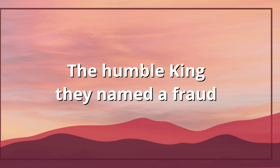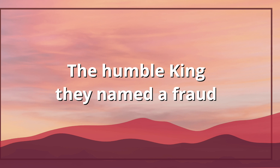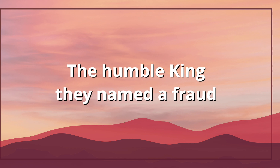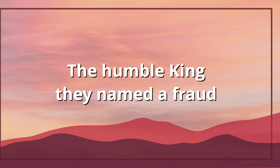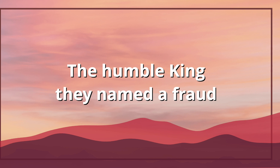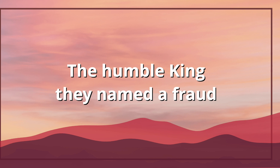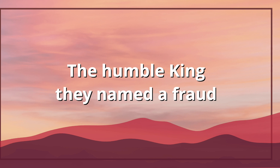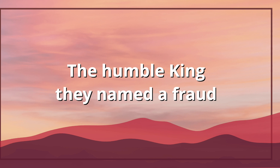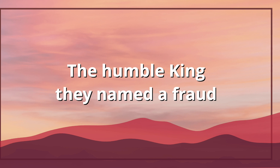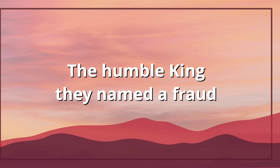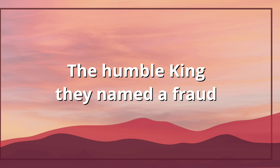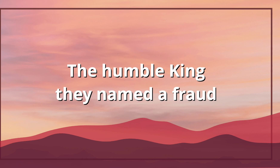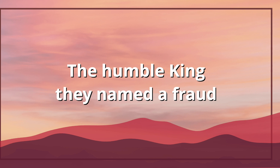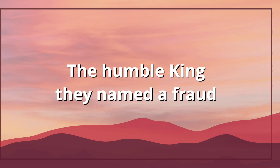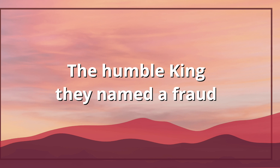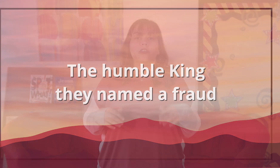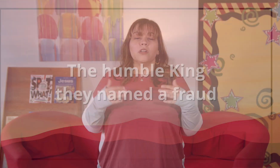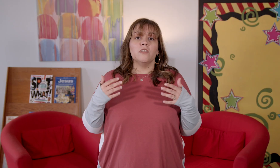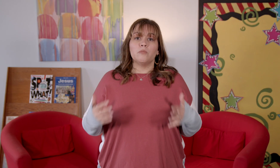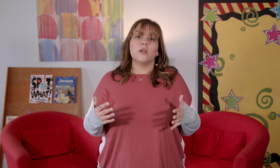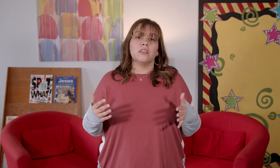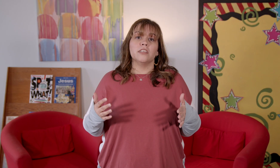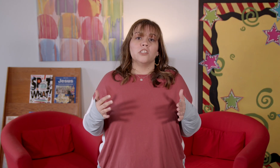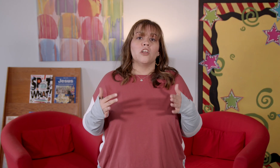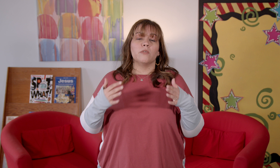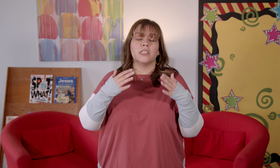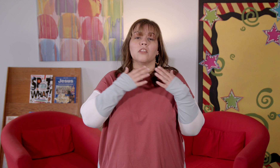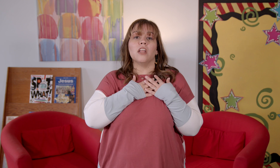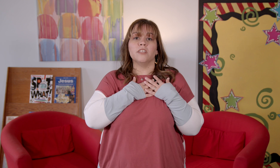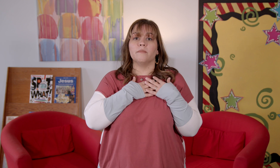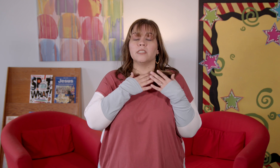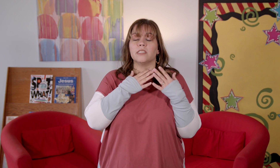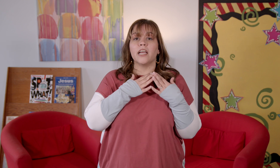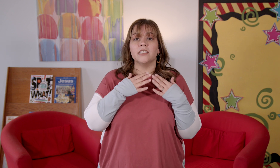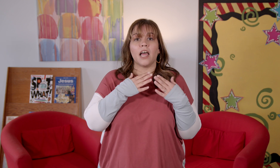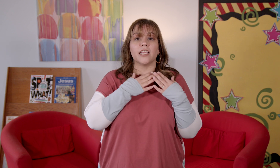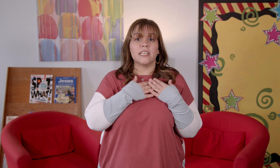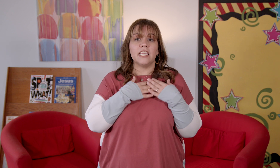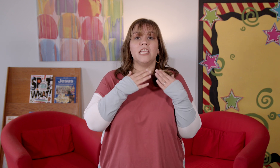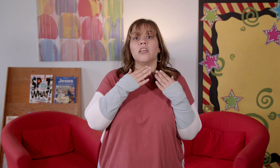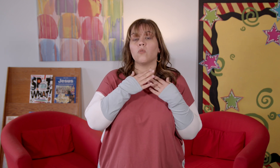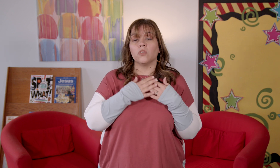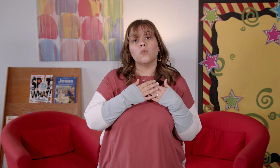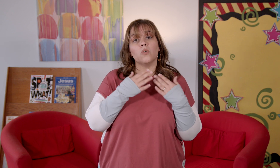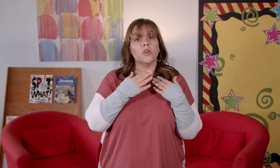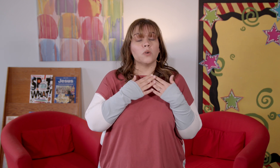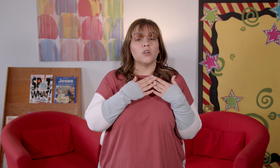humble king they named a fraud. So one of the important things to know is that a lot of times signs like king or Lord or